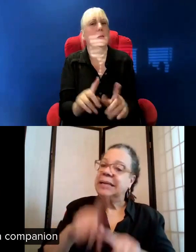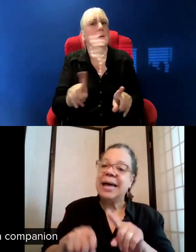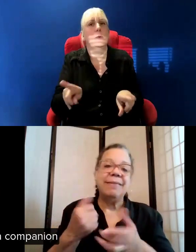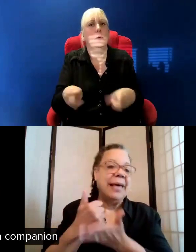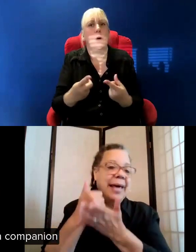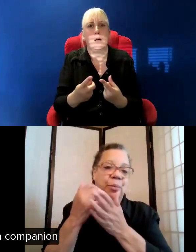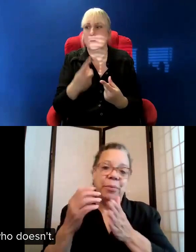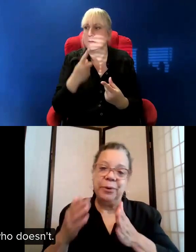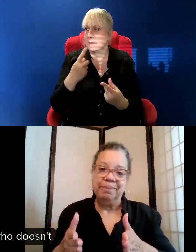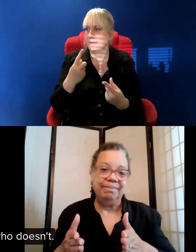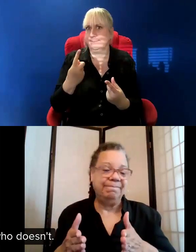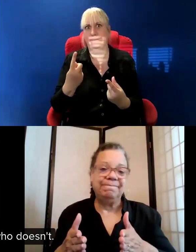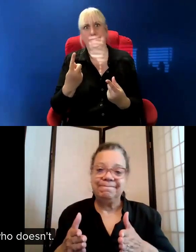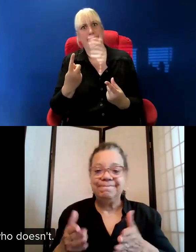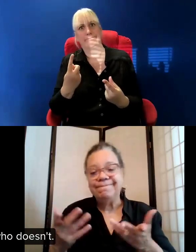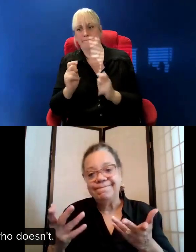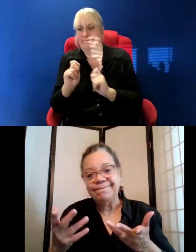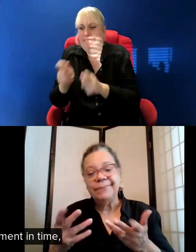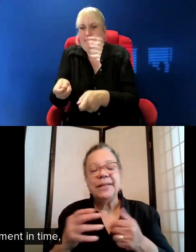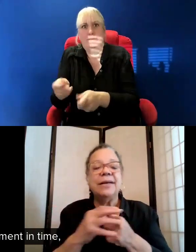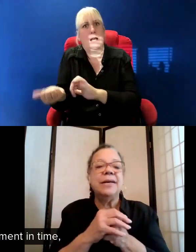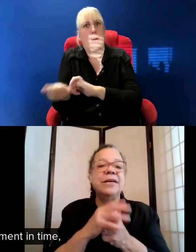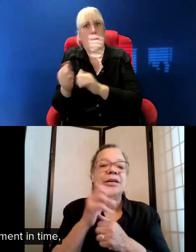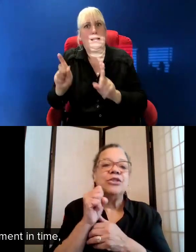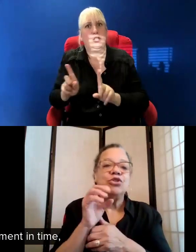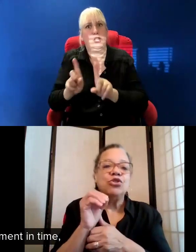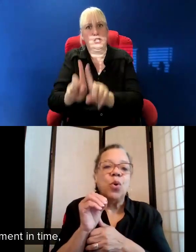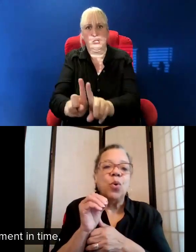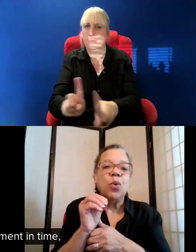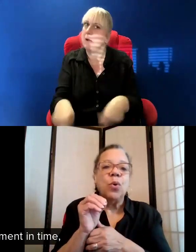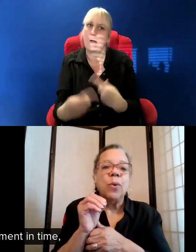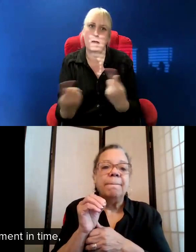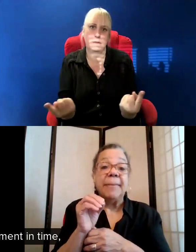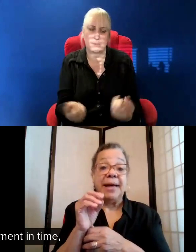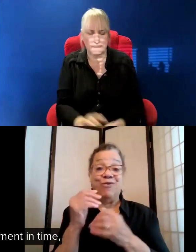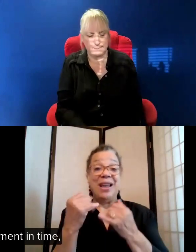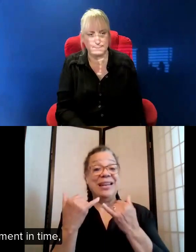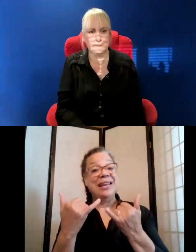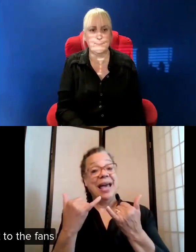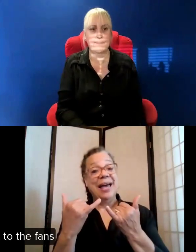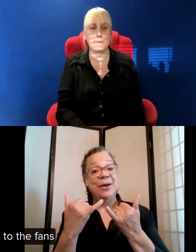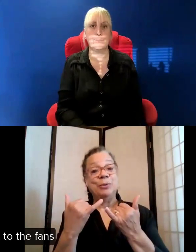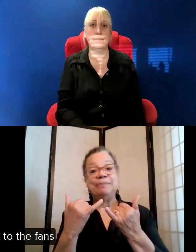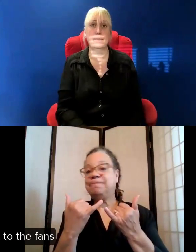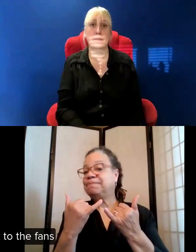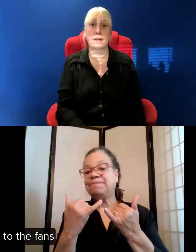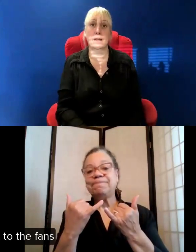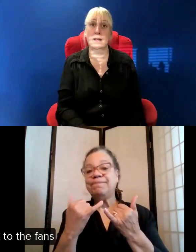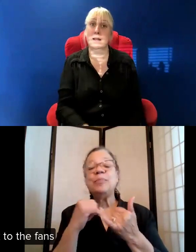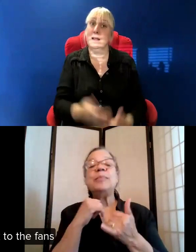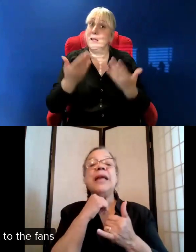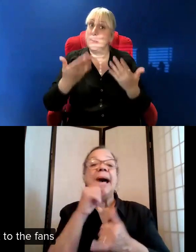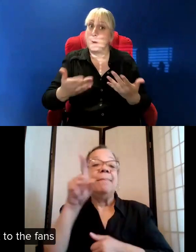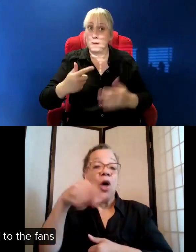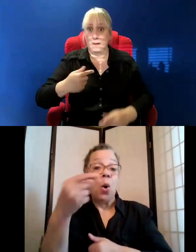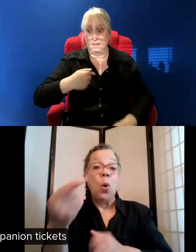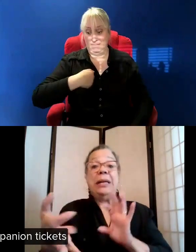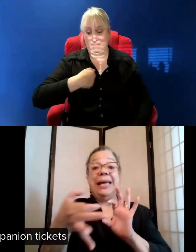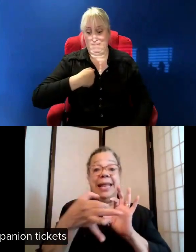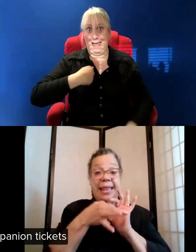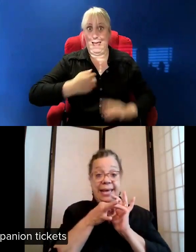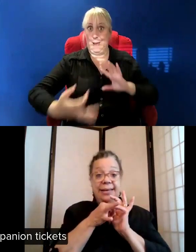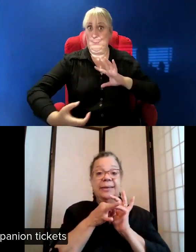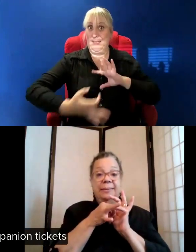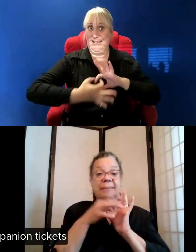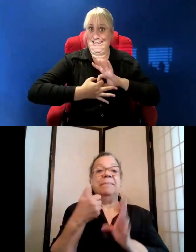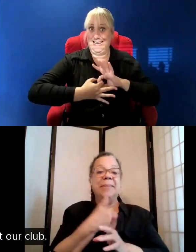then needs a companion ticket and who doesn't. So at this moment in time, I am the link to the fans that